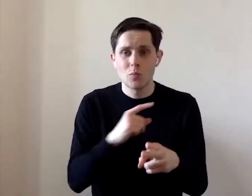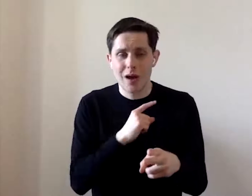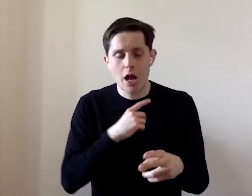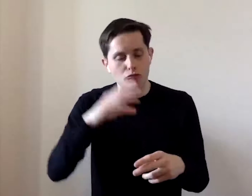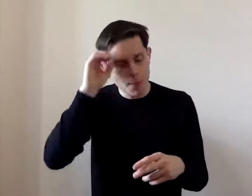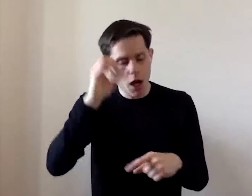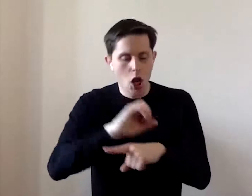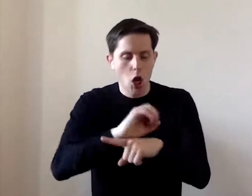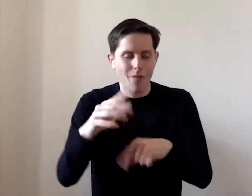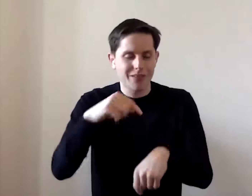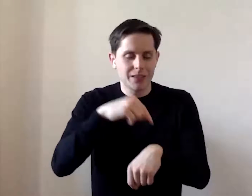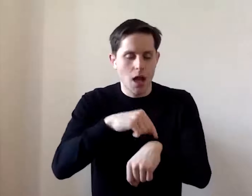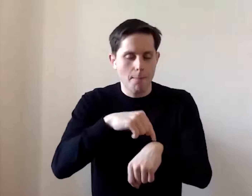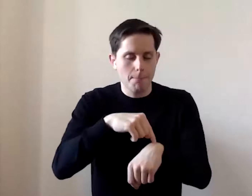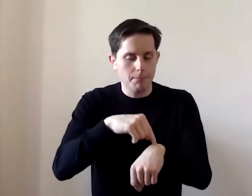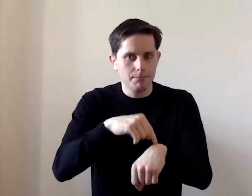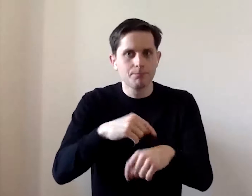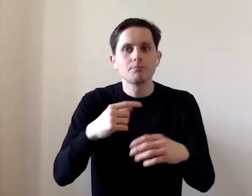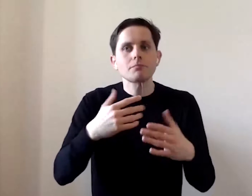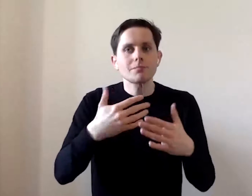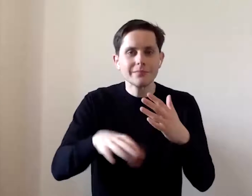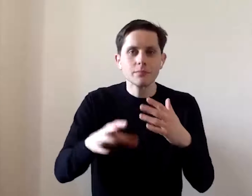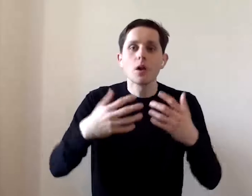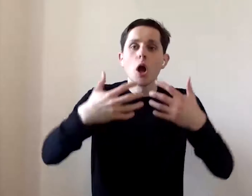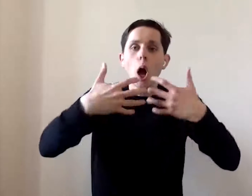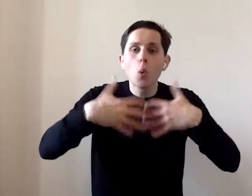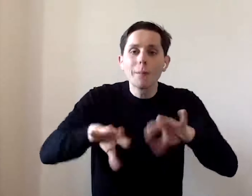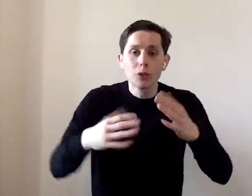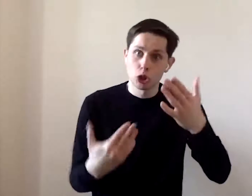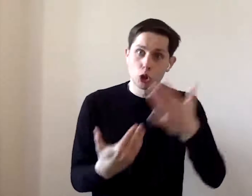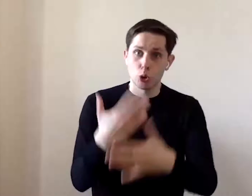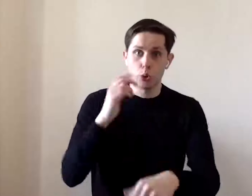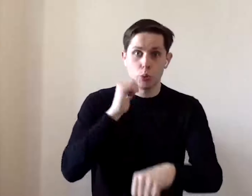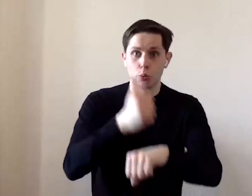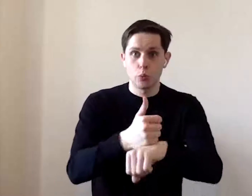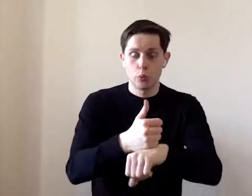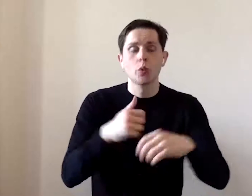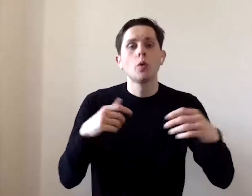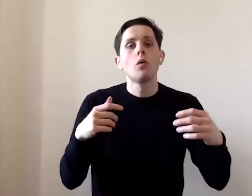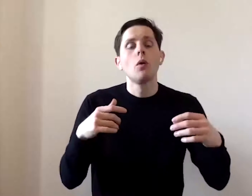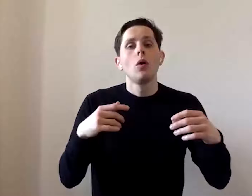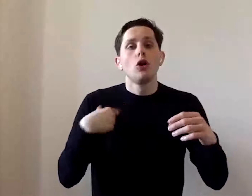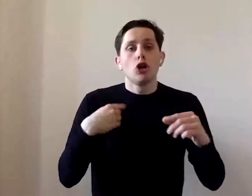So for instance, throughout COVID, there were only three opportunities for me to attend specific training linked